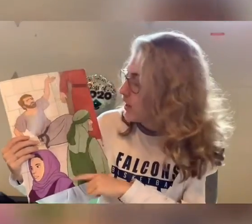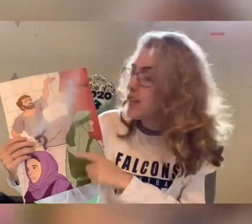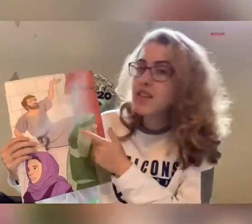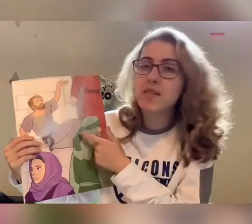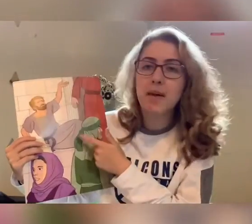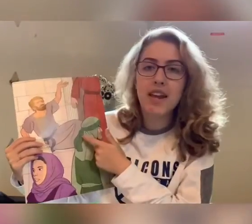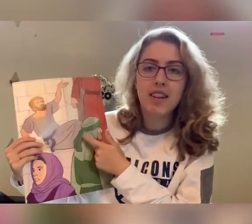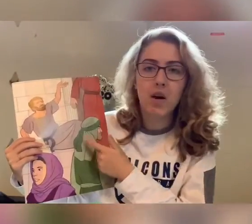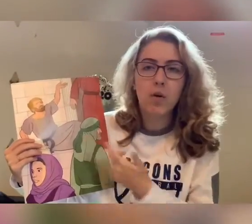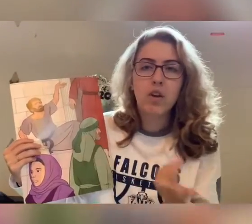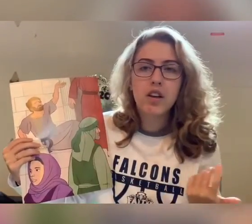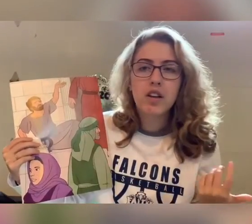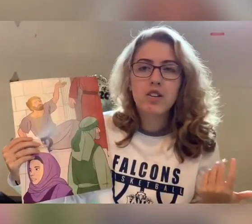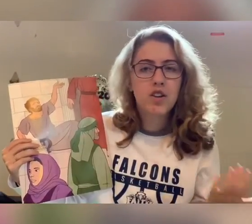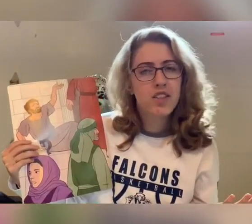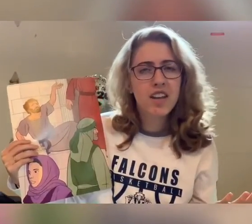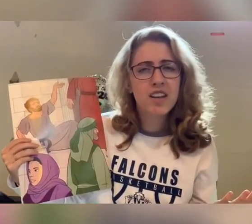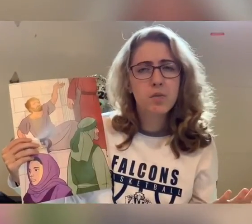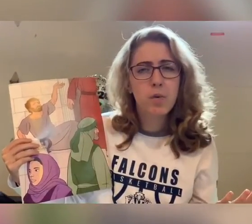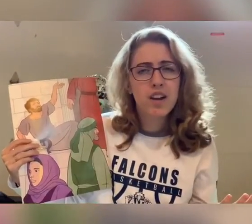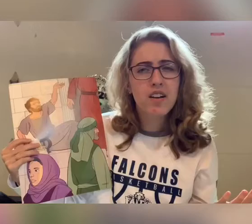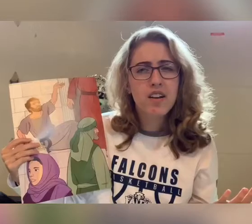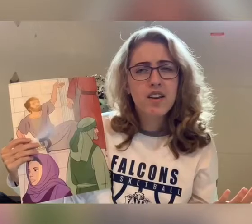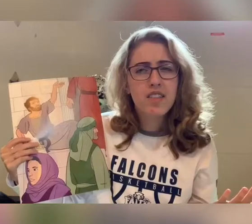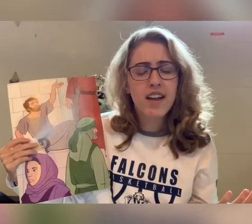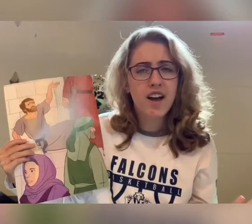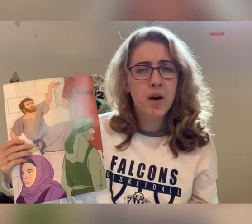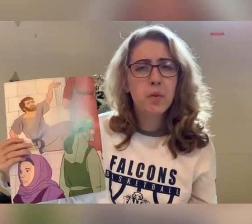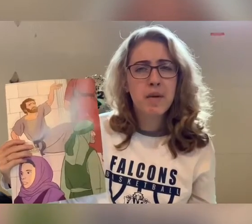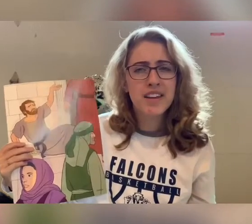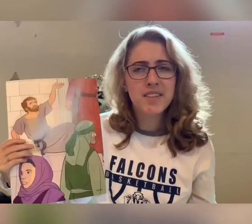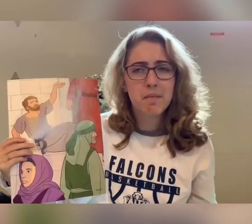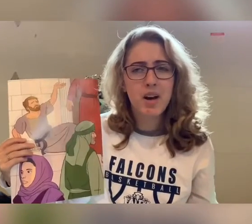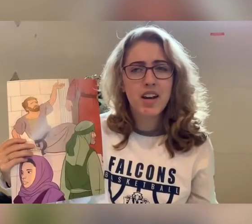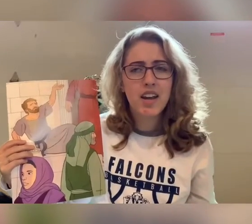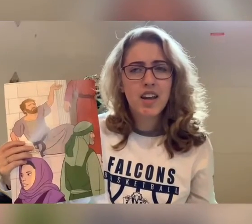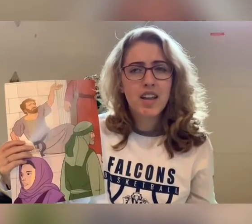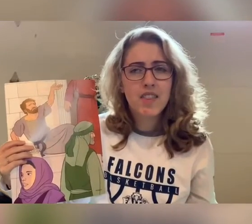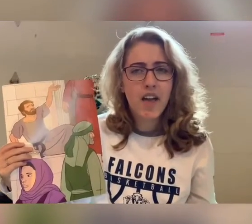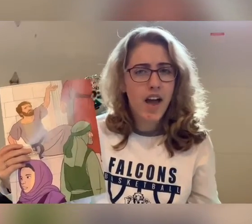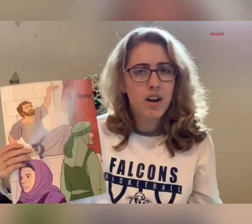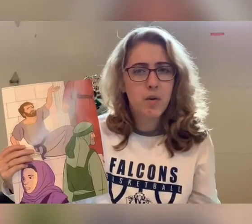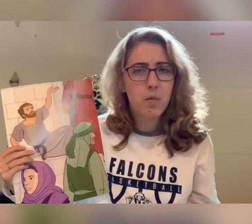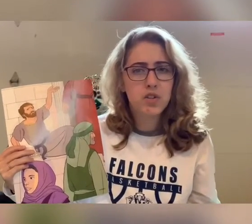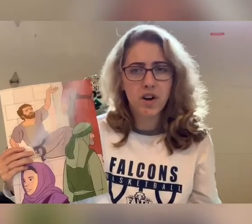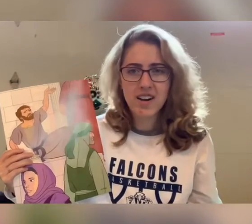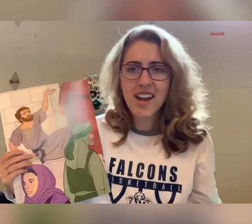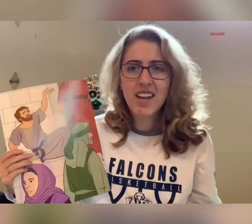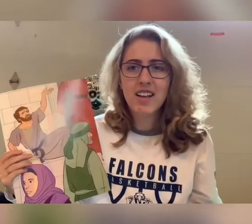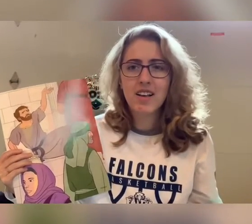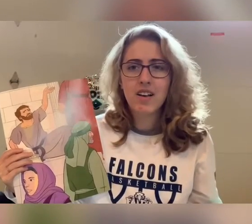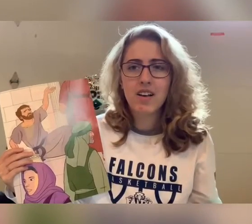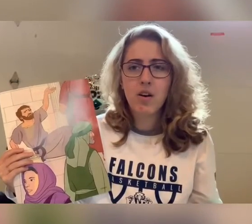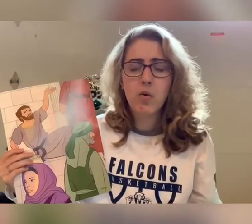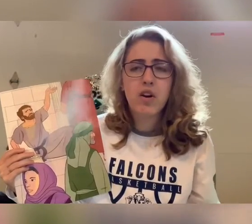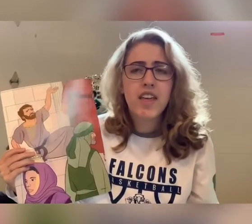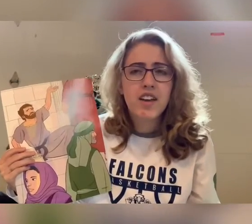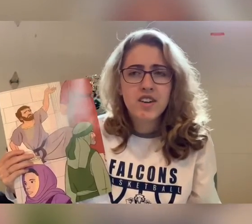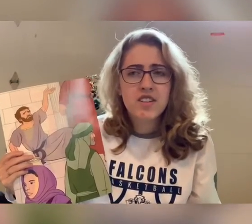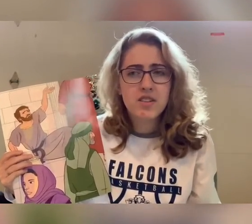This man, though, do you think it's weird that God would make somebody that was hurting or that couldn't do